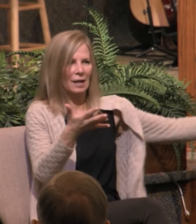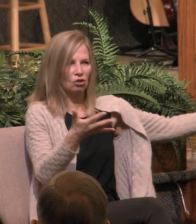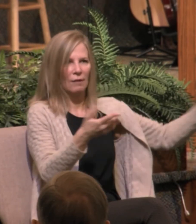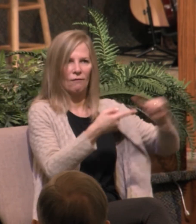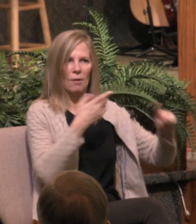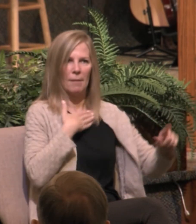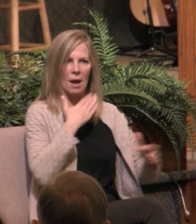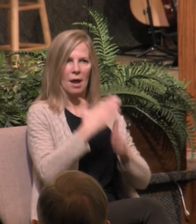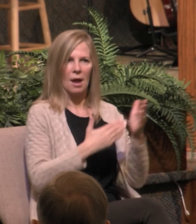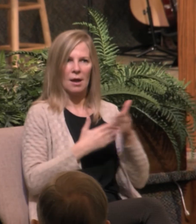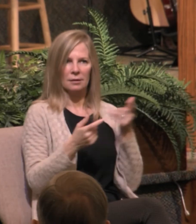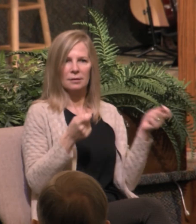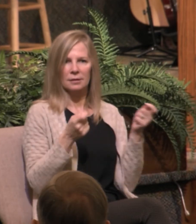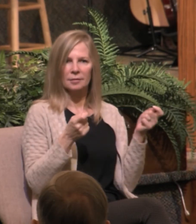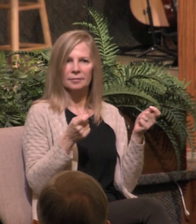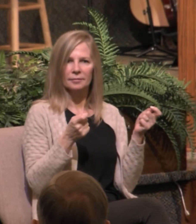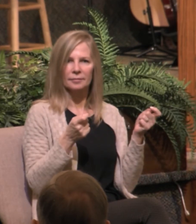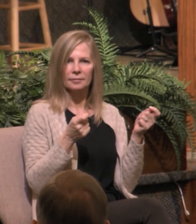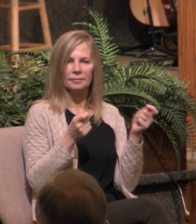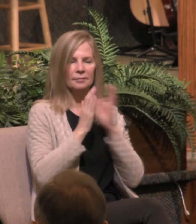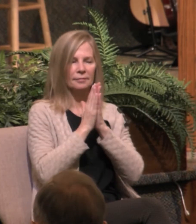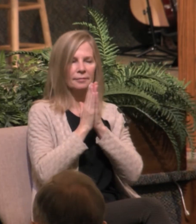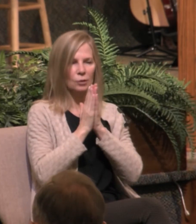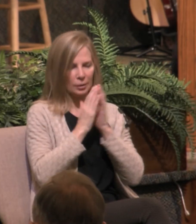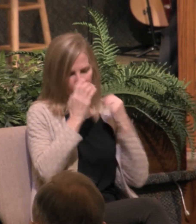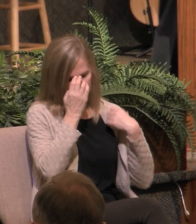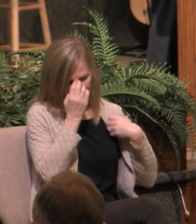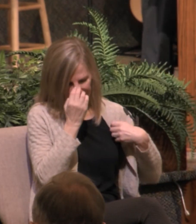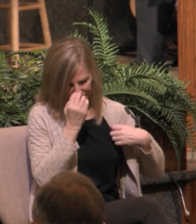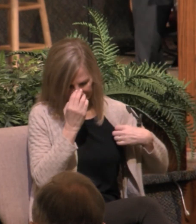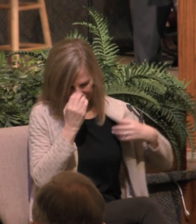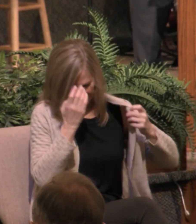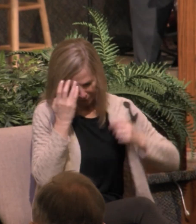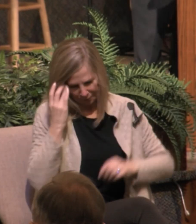hand. Please join me in prayer.